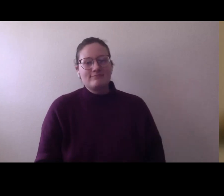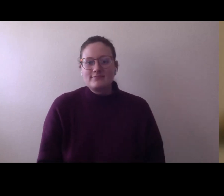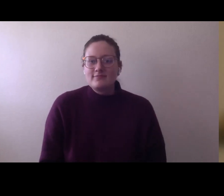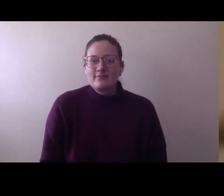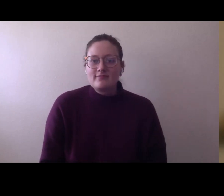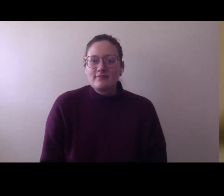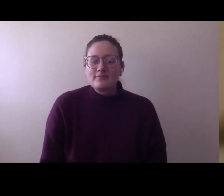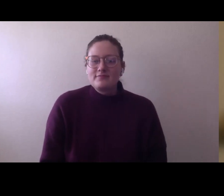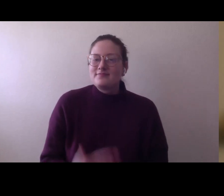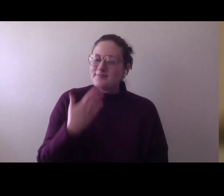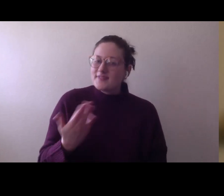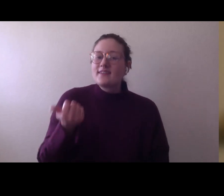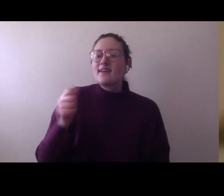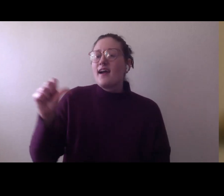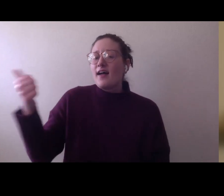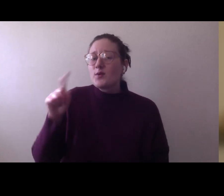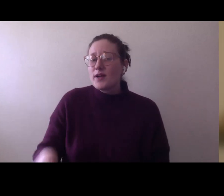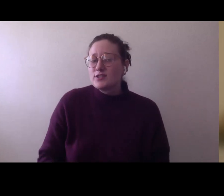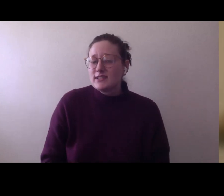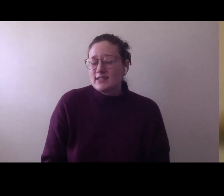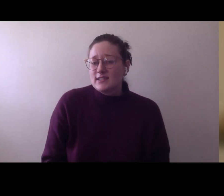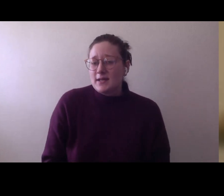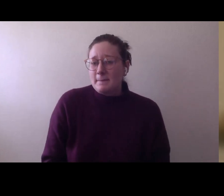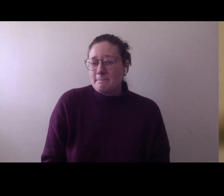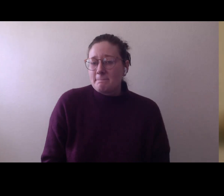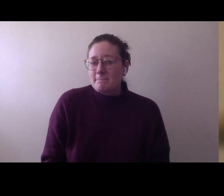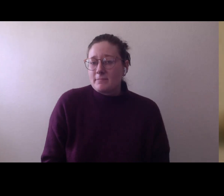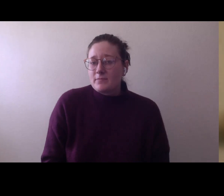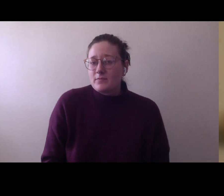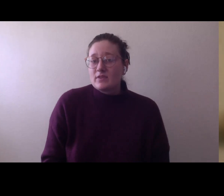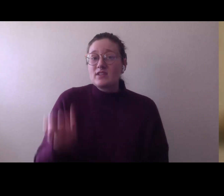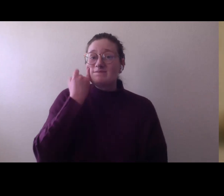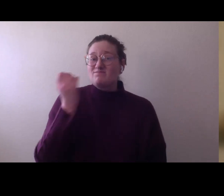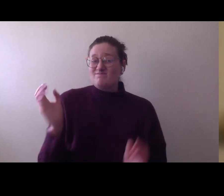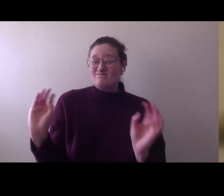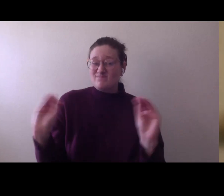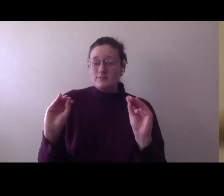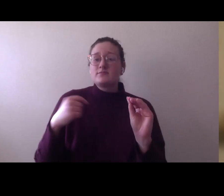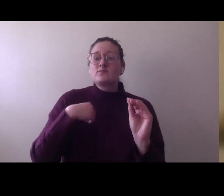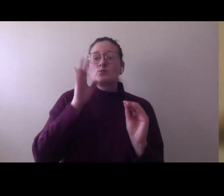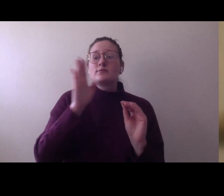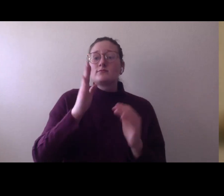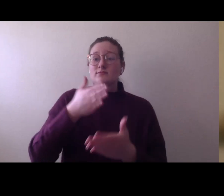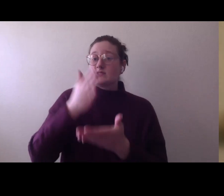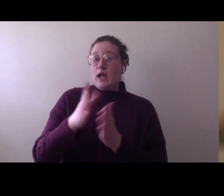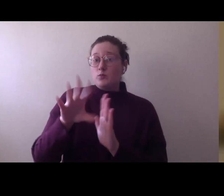Thank you. So any other questions? If not, I'm going to stop